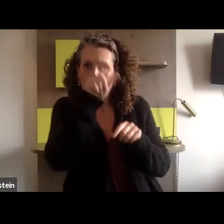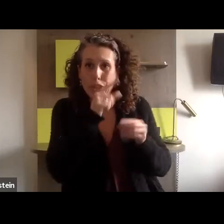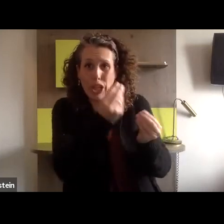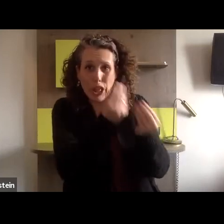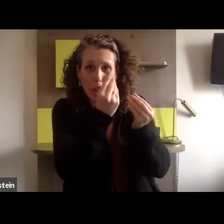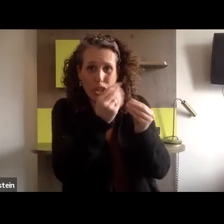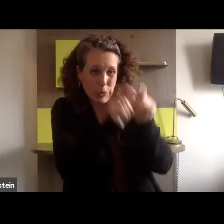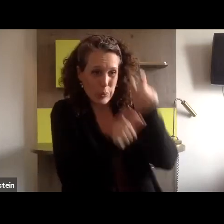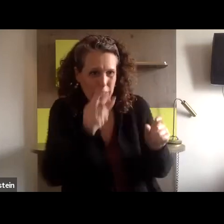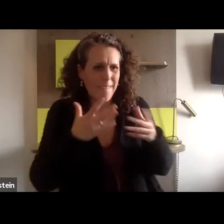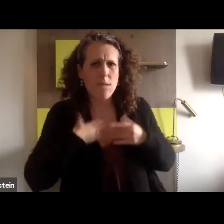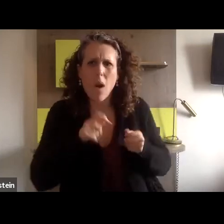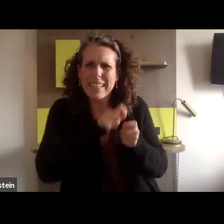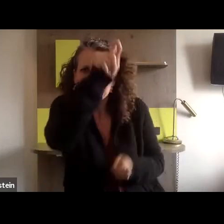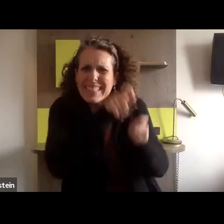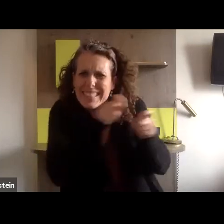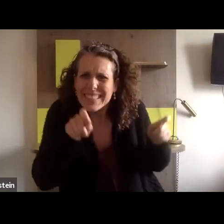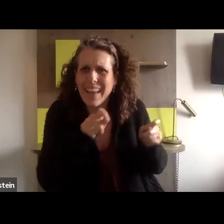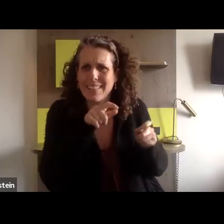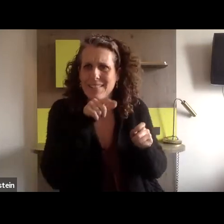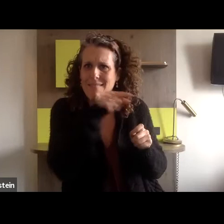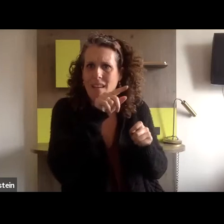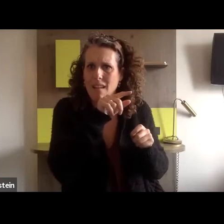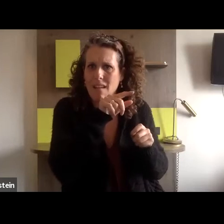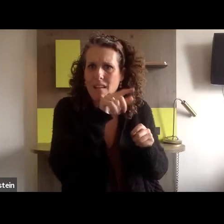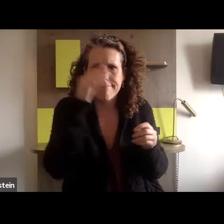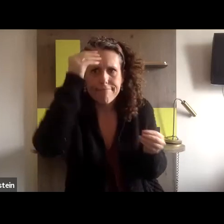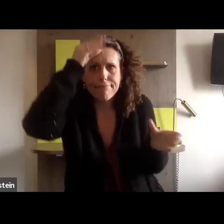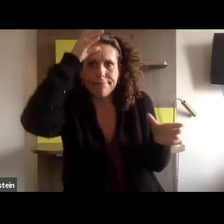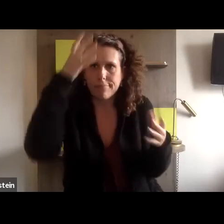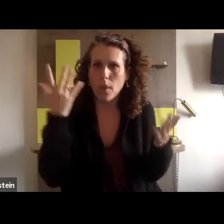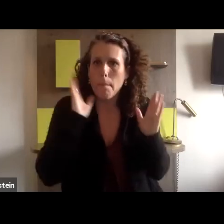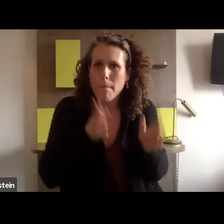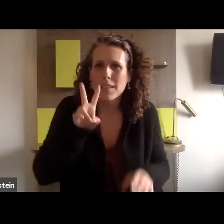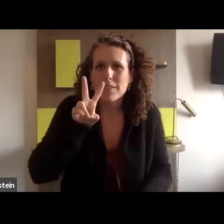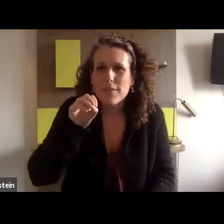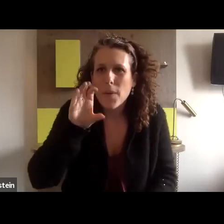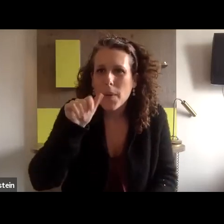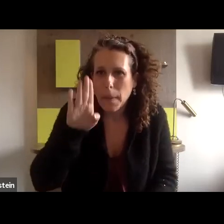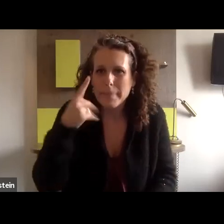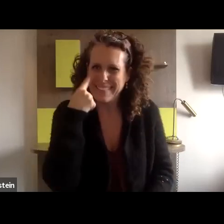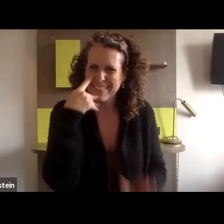students in a simple vocabulary size test? So we need to have a pool of items